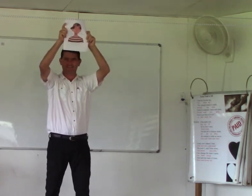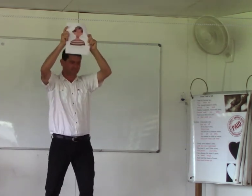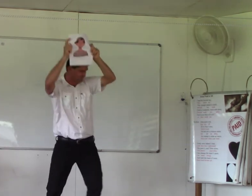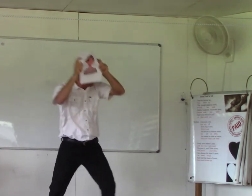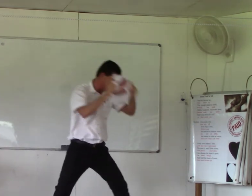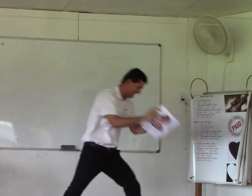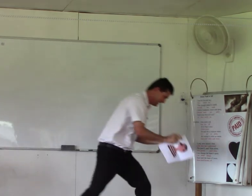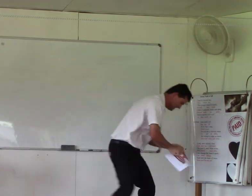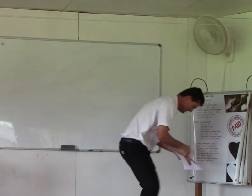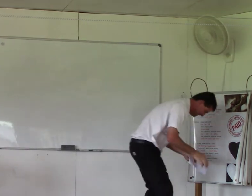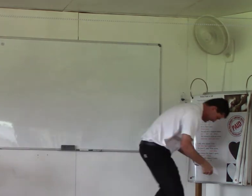Bad.